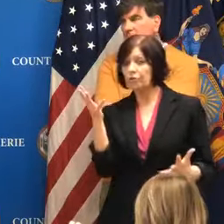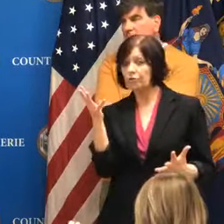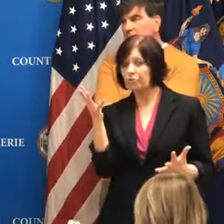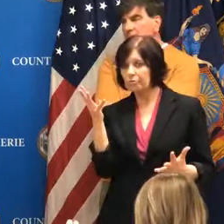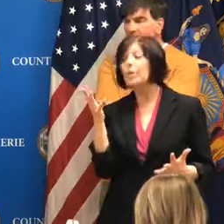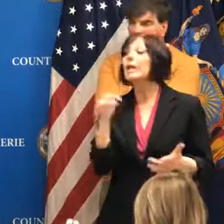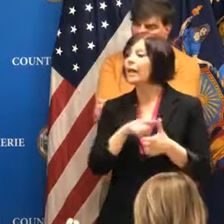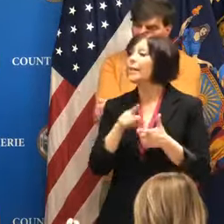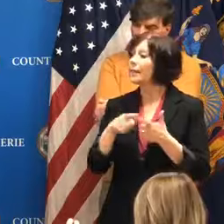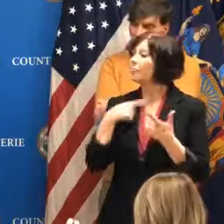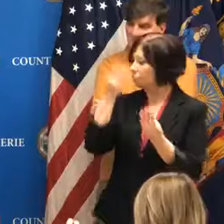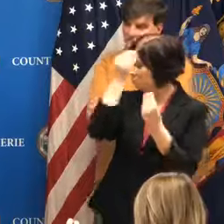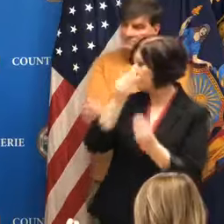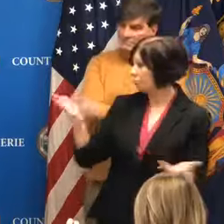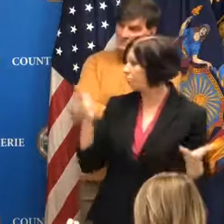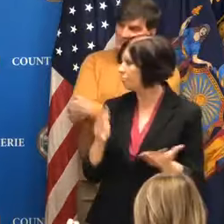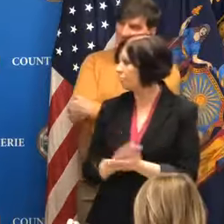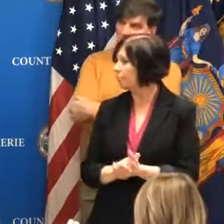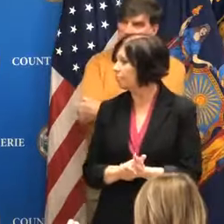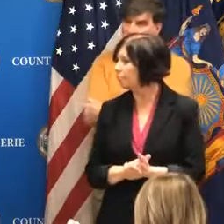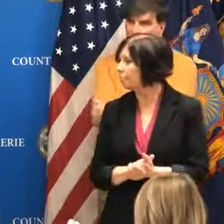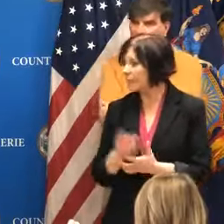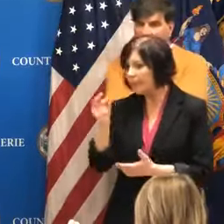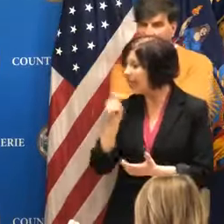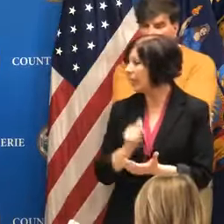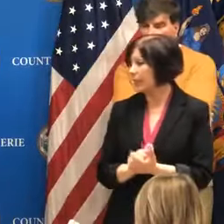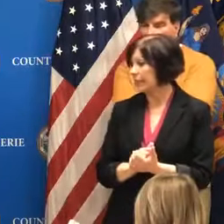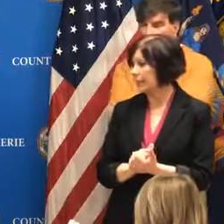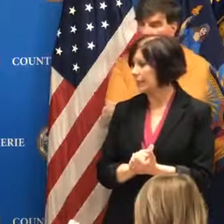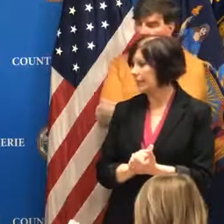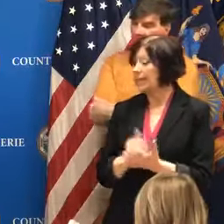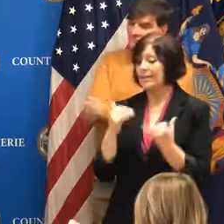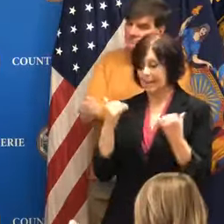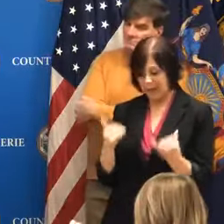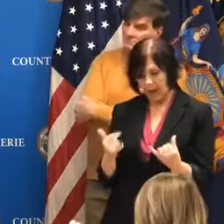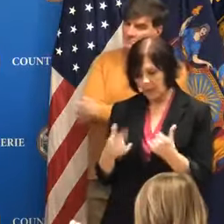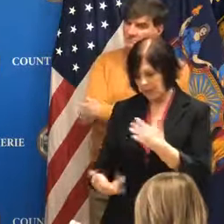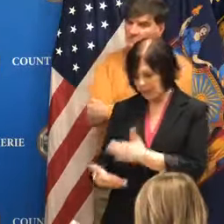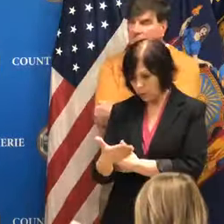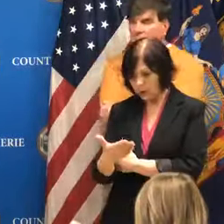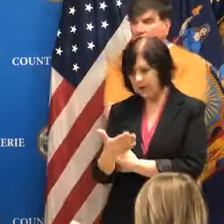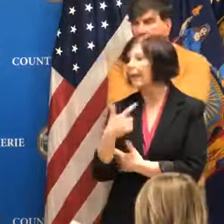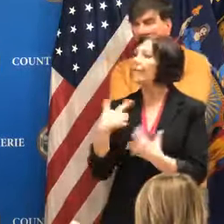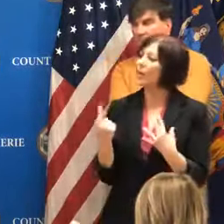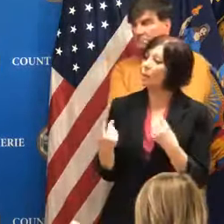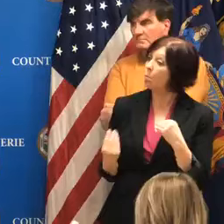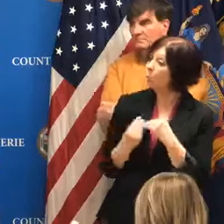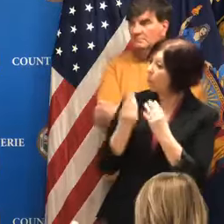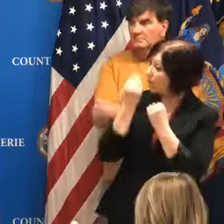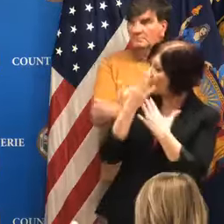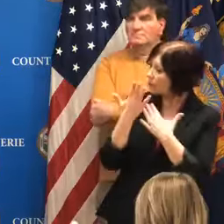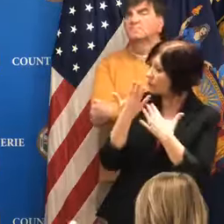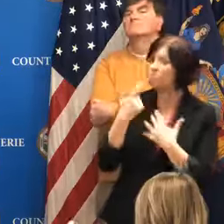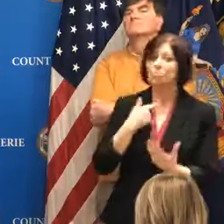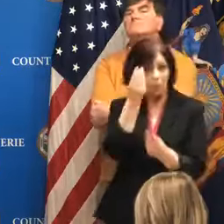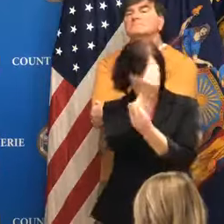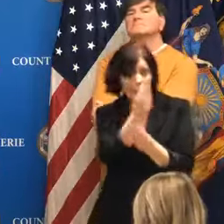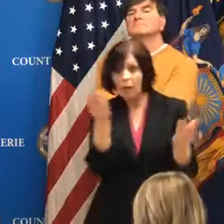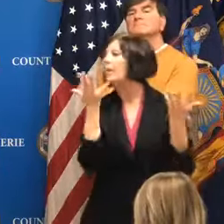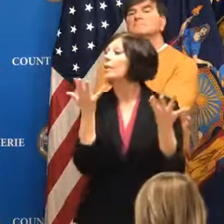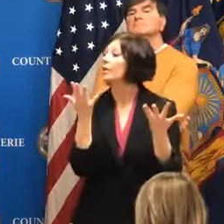to put out inform the public, we did that immediately. And then now this morning, when we have additional information that